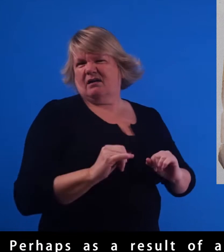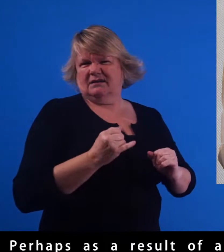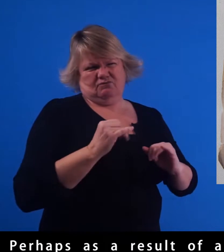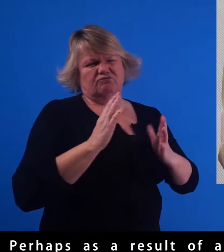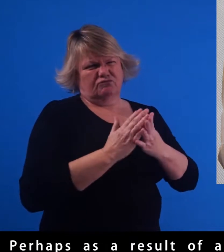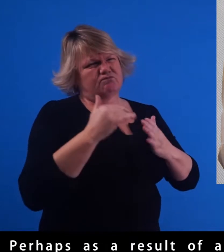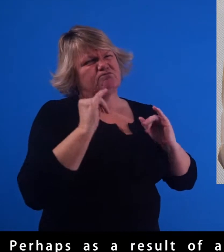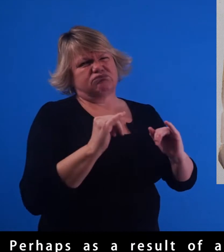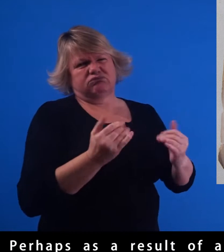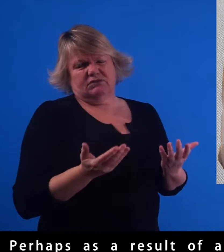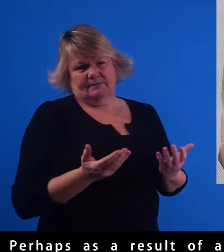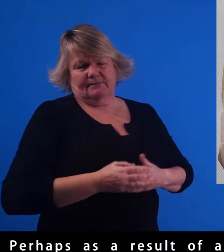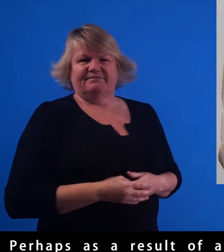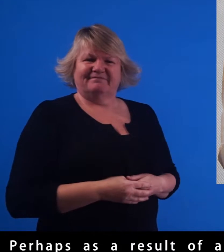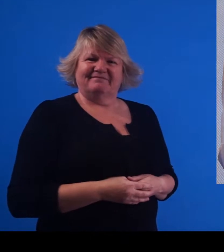mood swings.